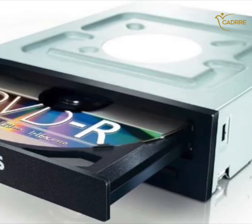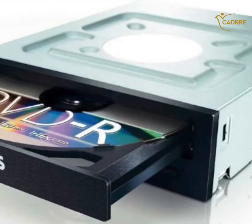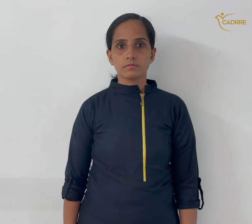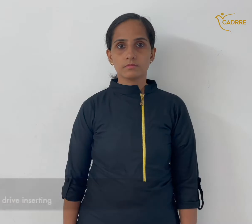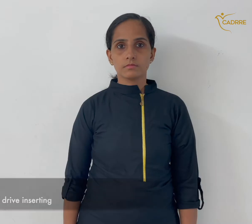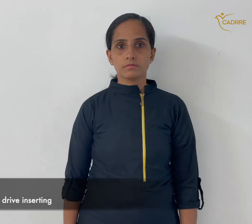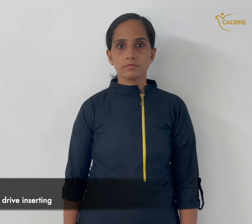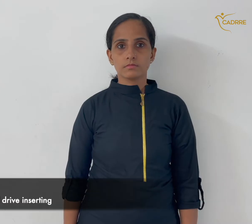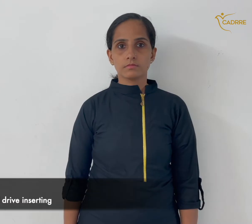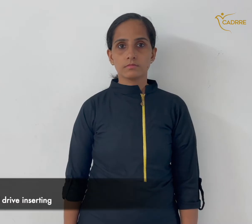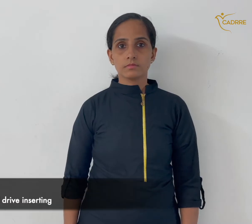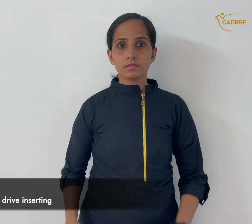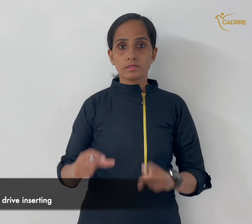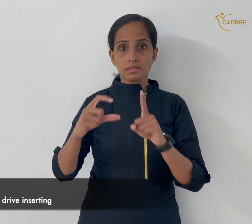dvd disk drive drive